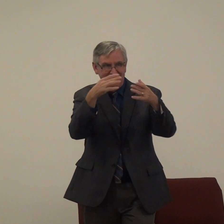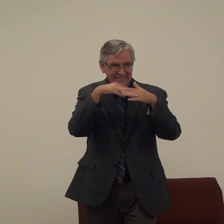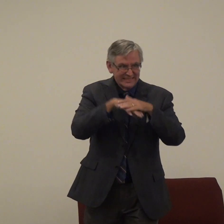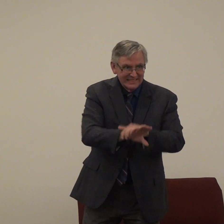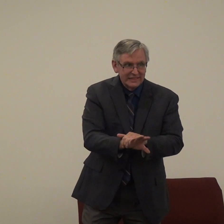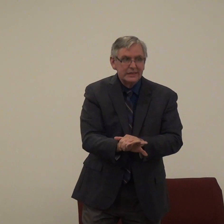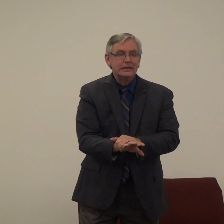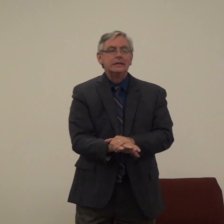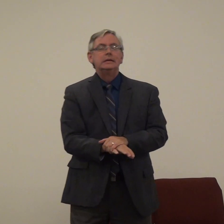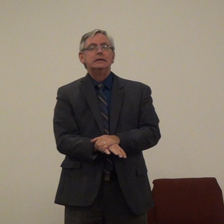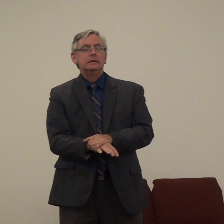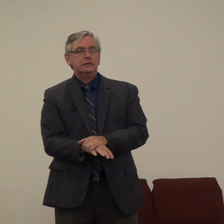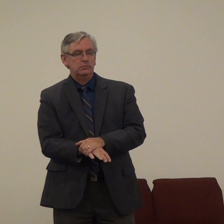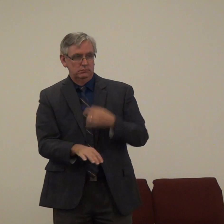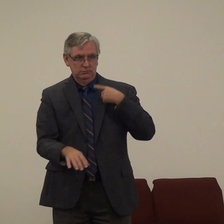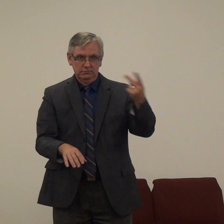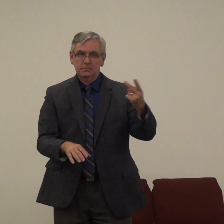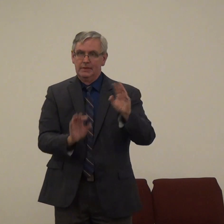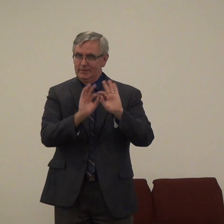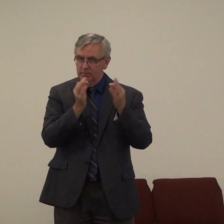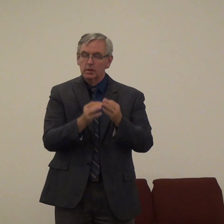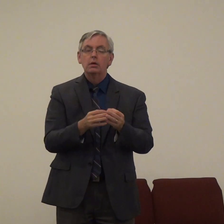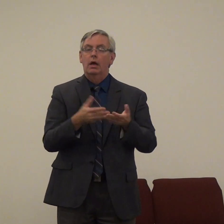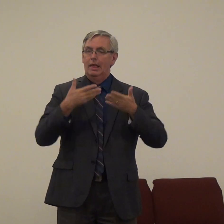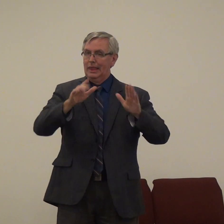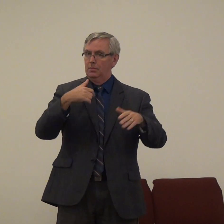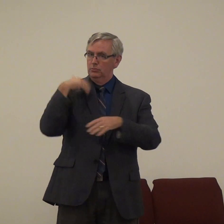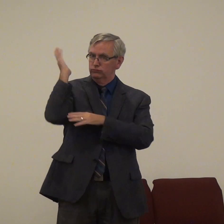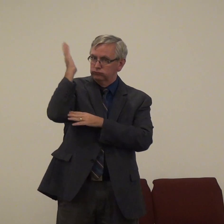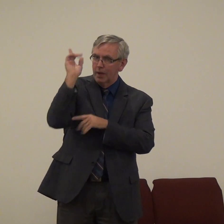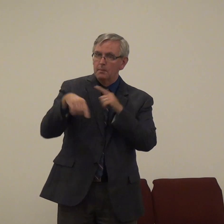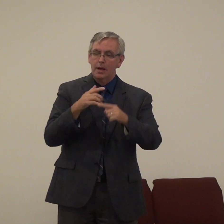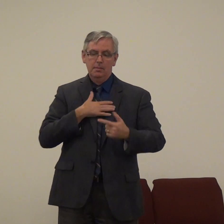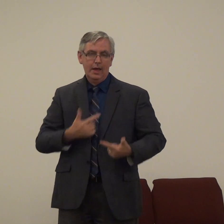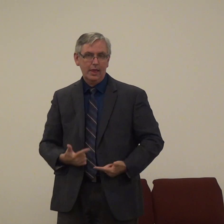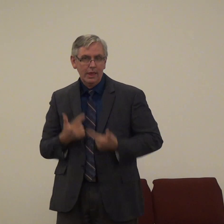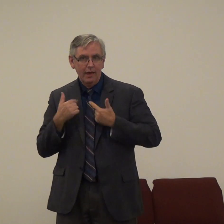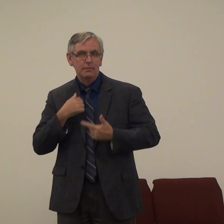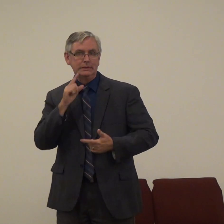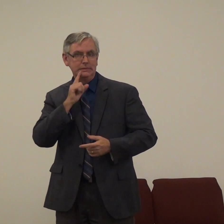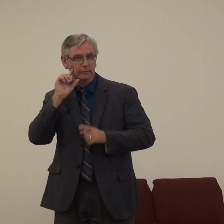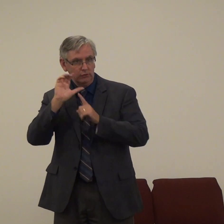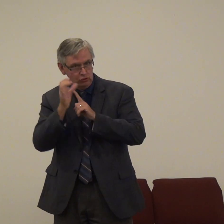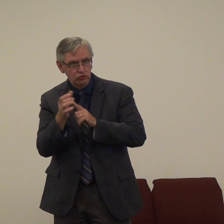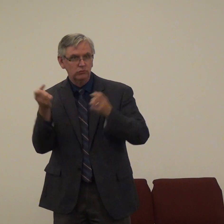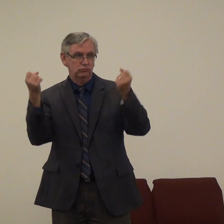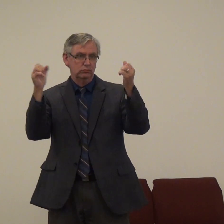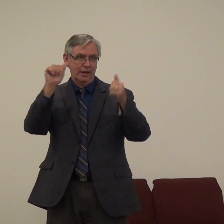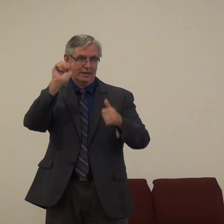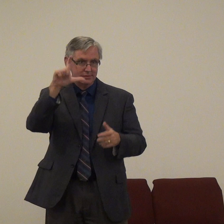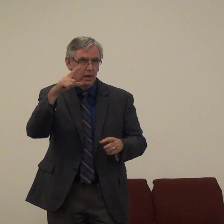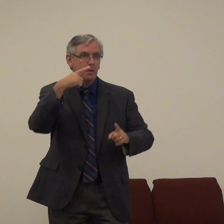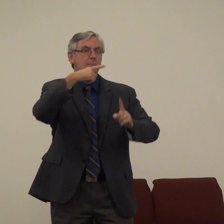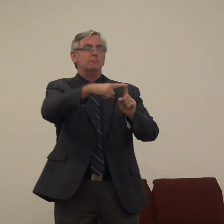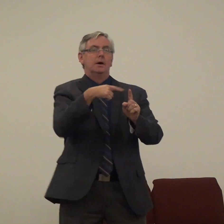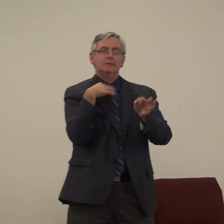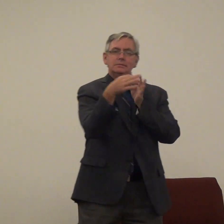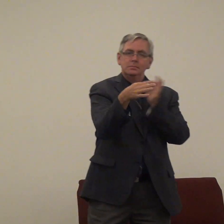we got invited over to the Red Cross, who has an elementary school for the deaf, and I got to present my testimony and tell them